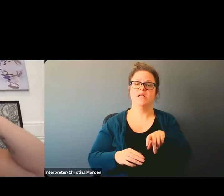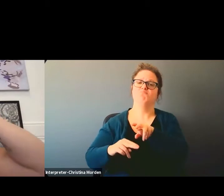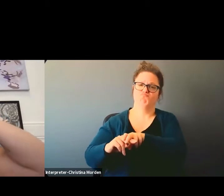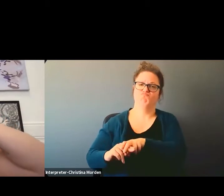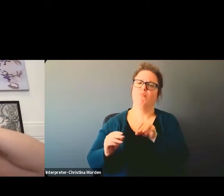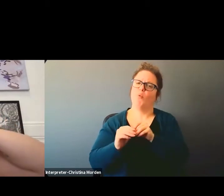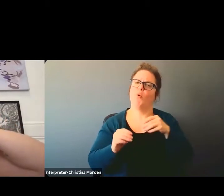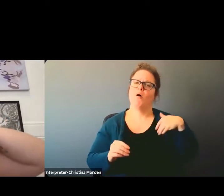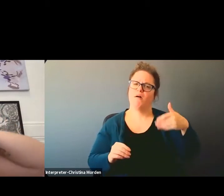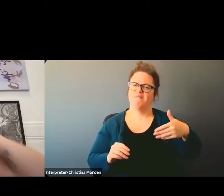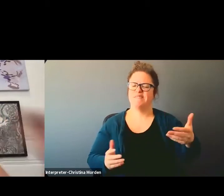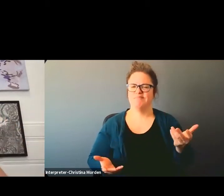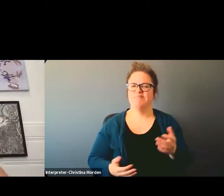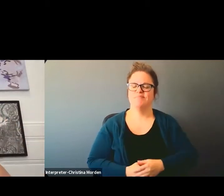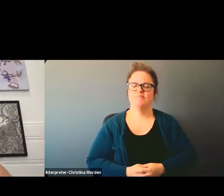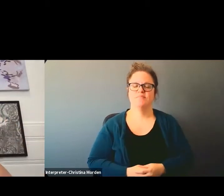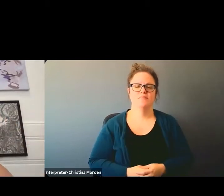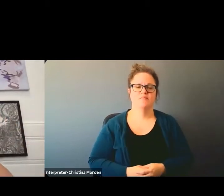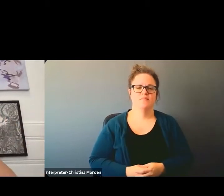often than others.